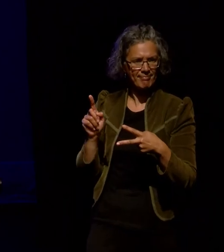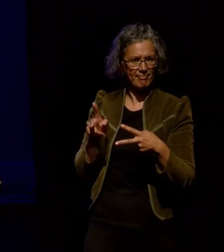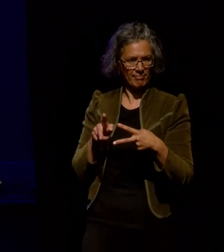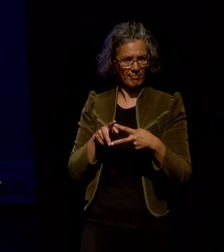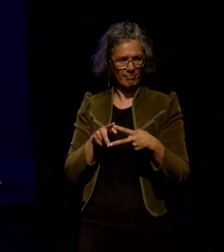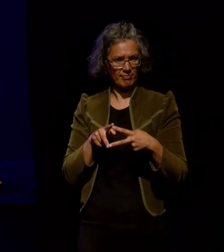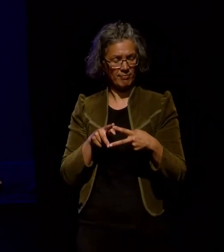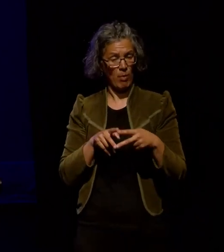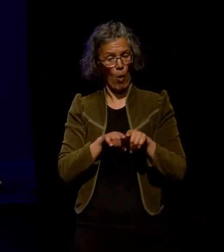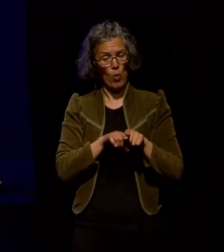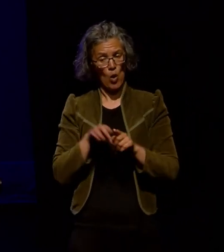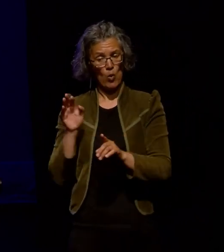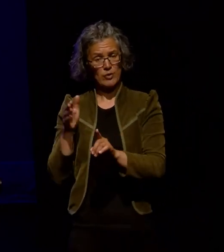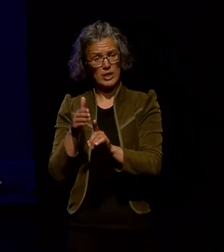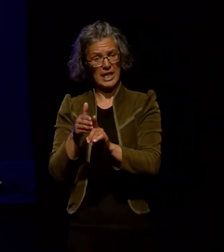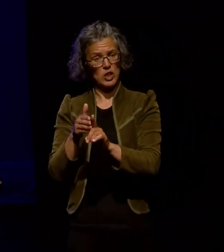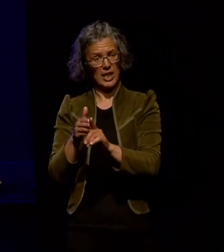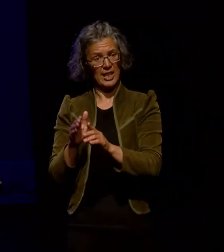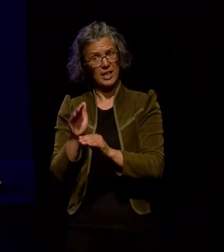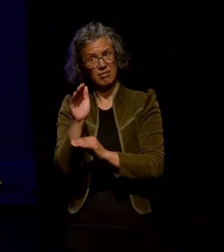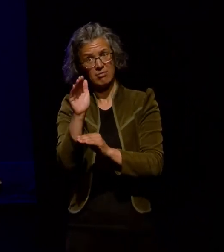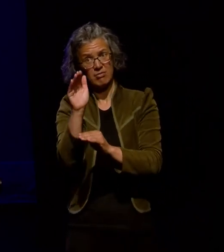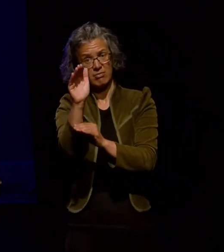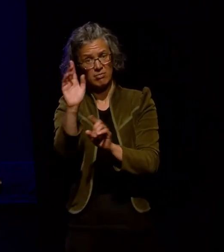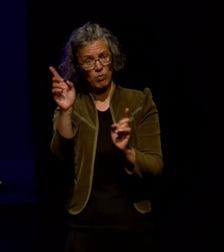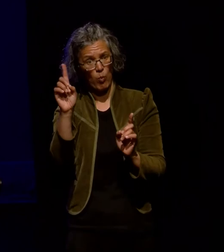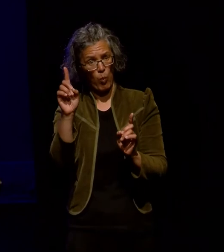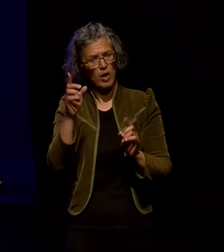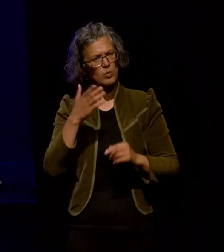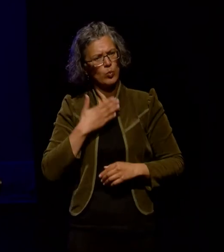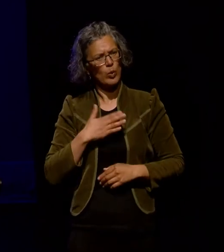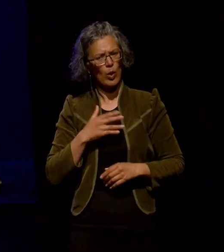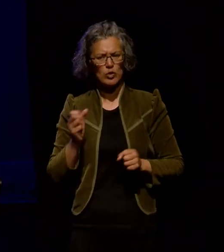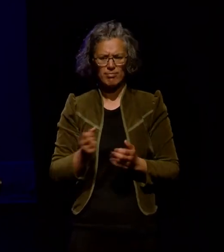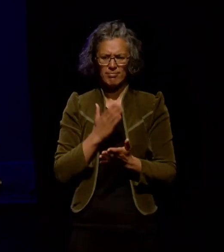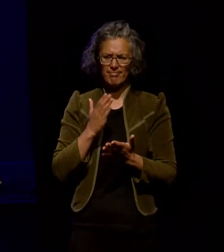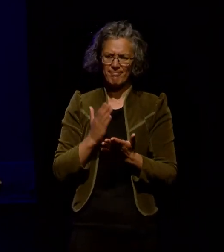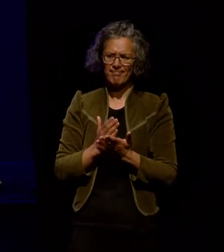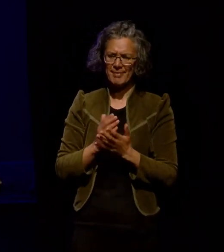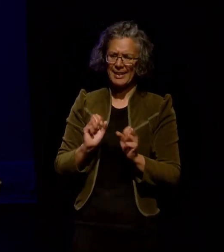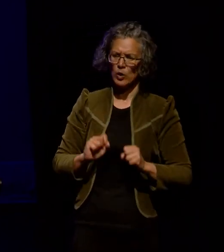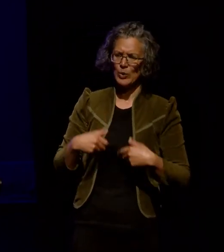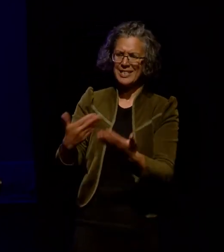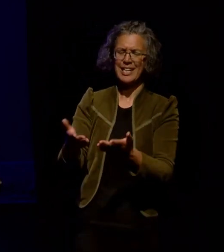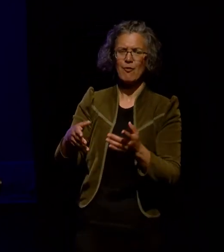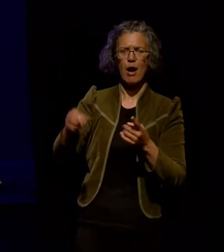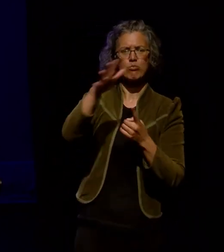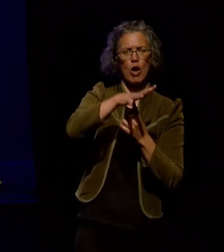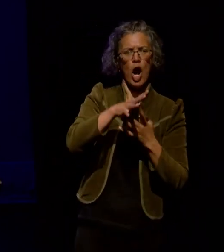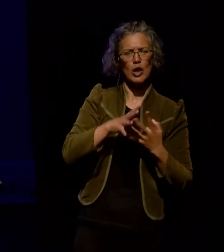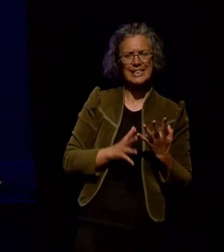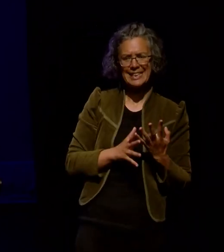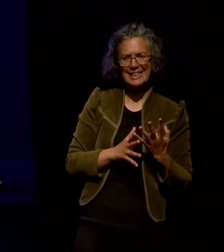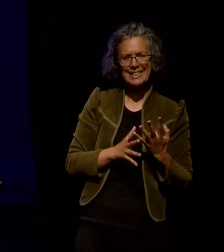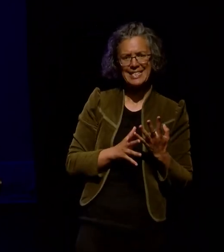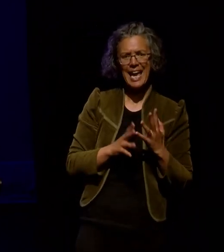And also our strategic directions outline the library's intention to, where possible, deliver its priorities in collaboration with others across